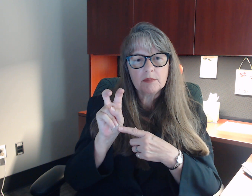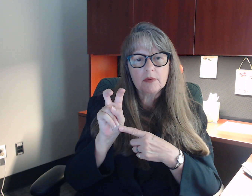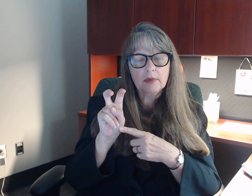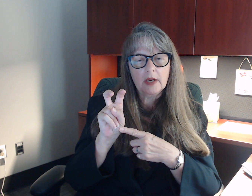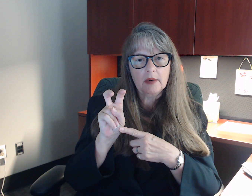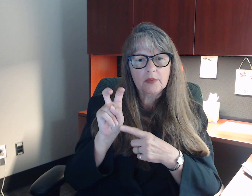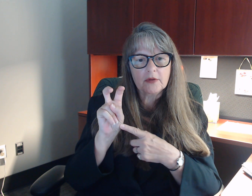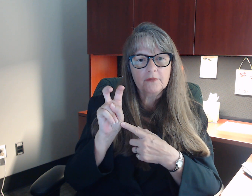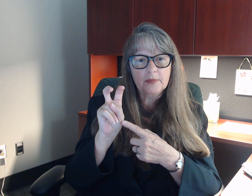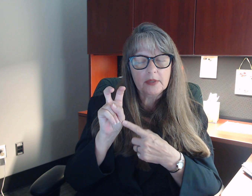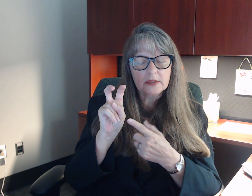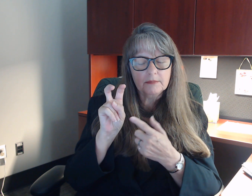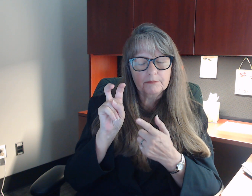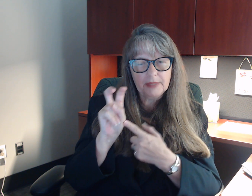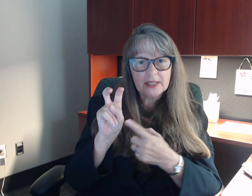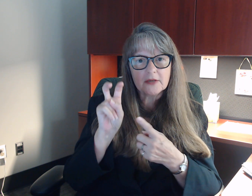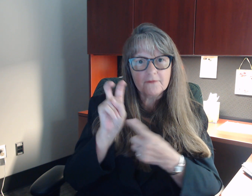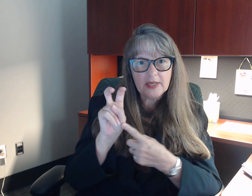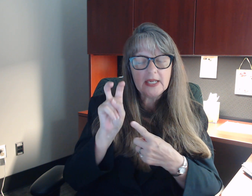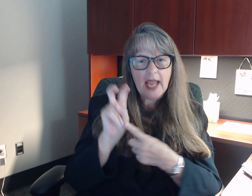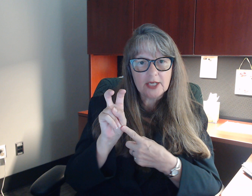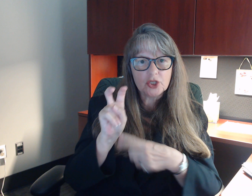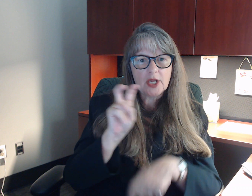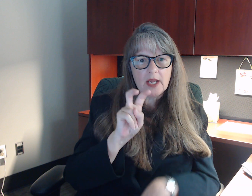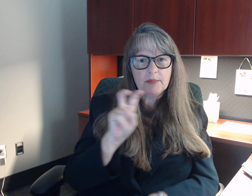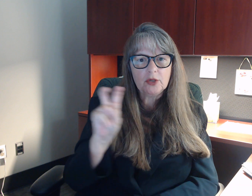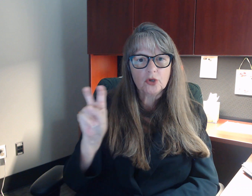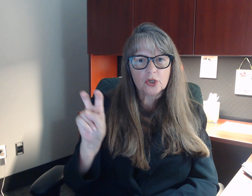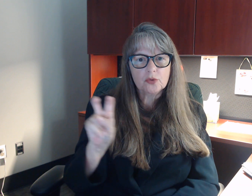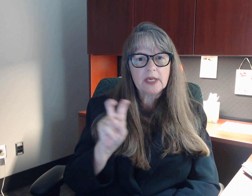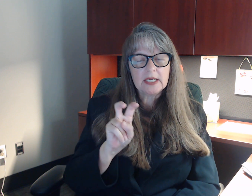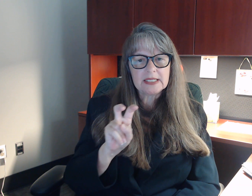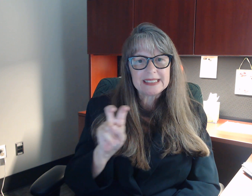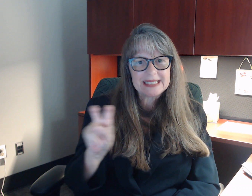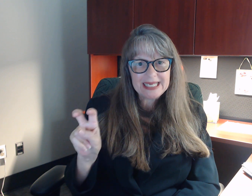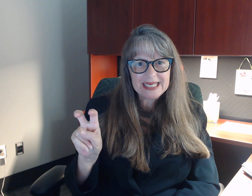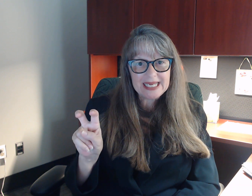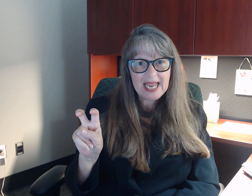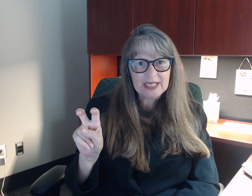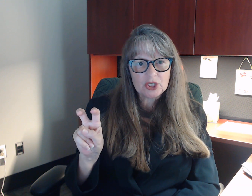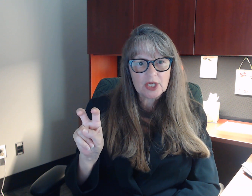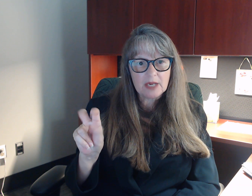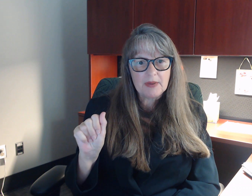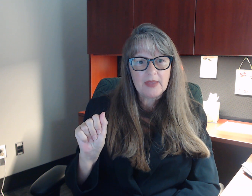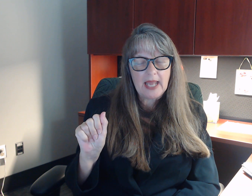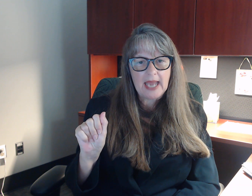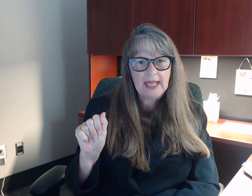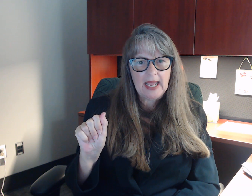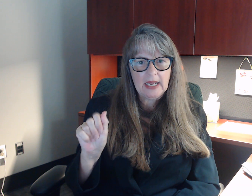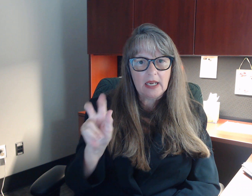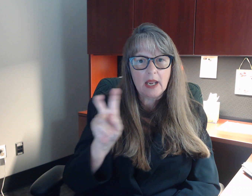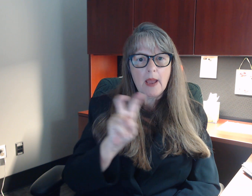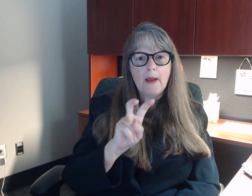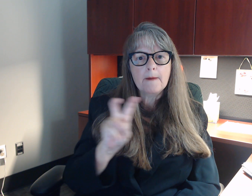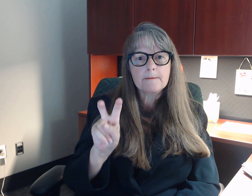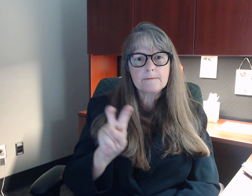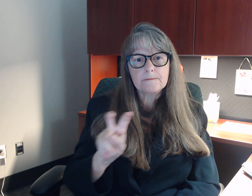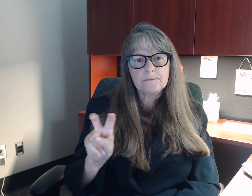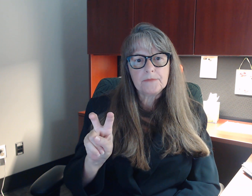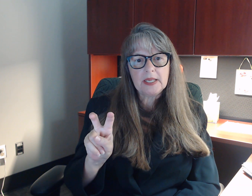double, with a bent V hand shape, and you're going to do it in a Z hand shape, and then add an A.